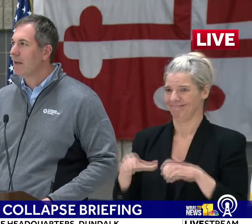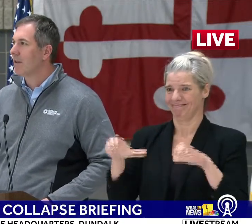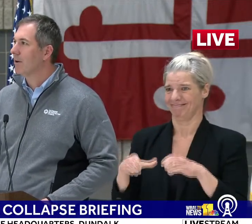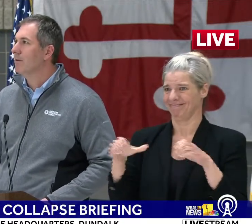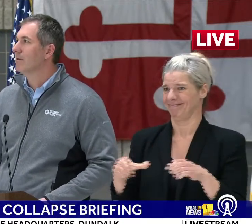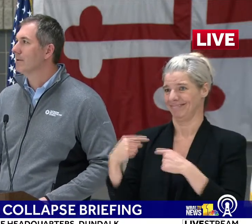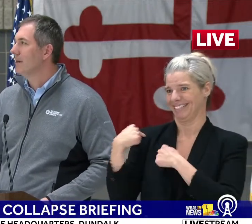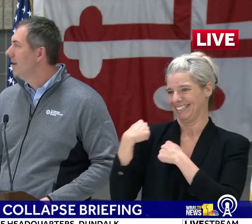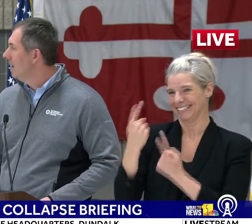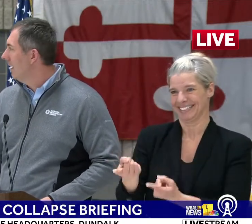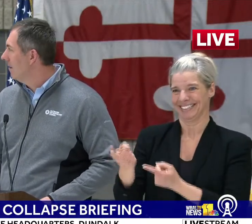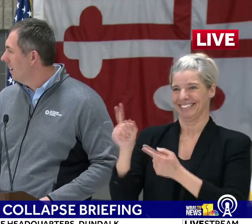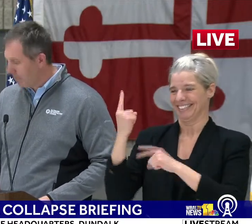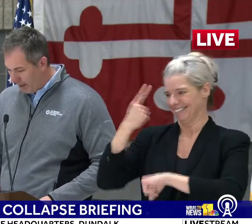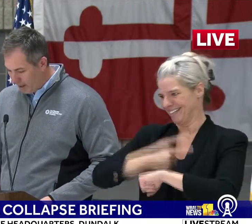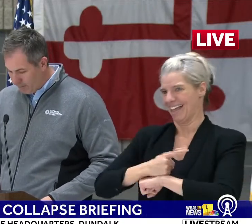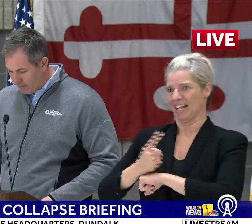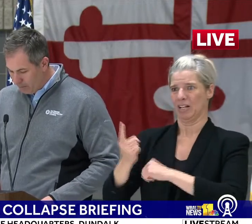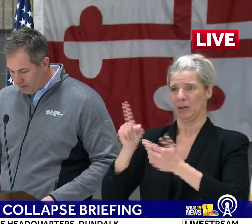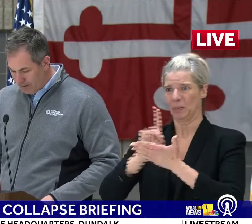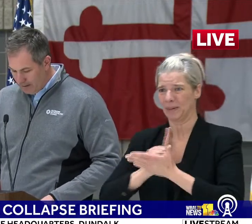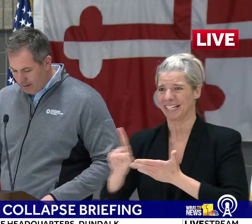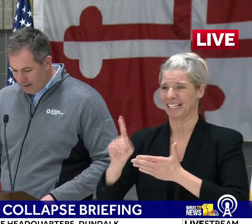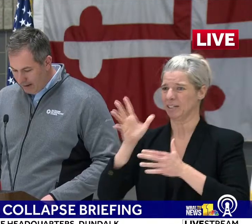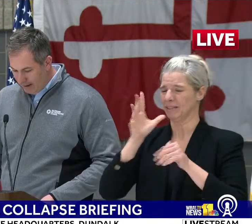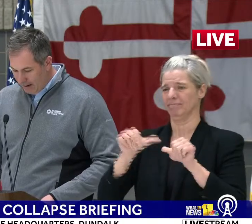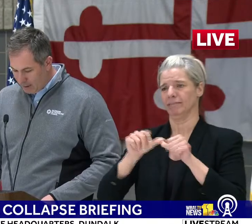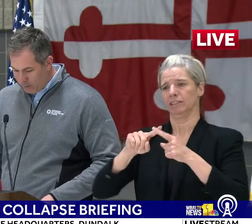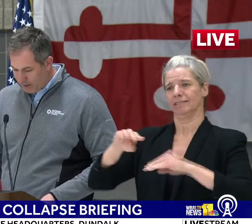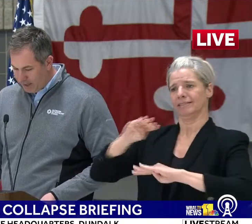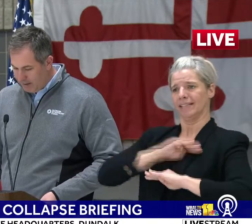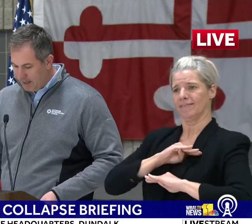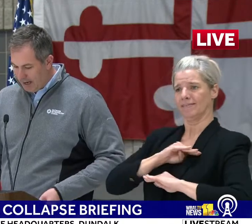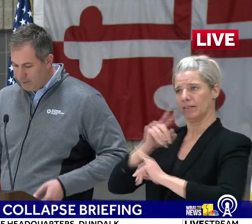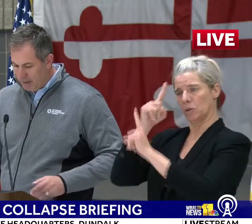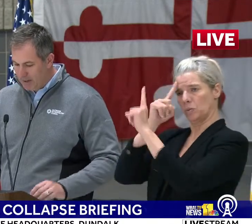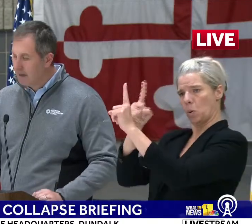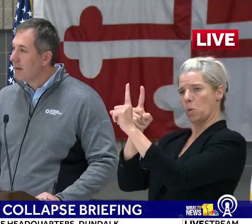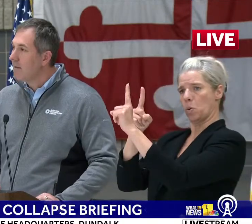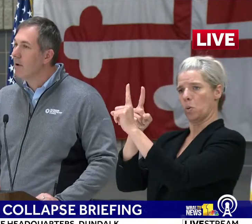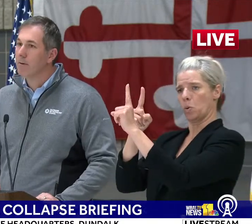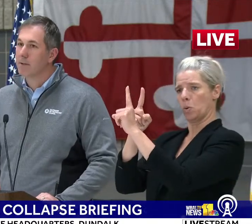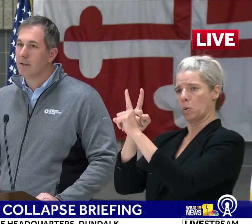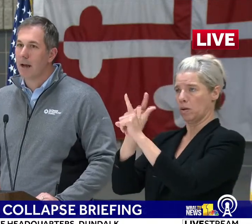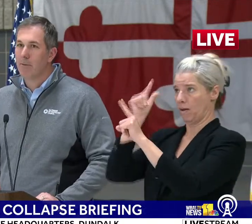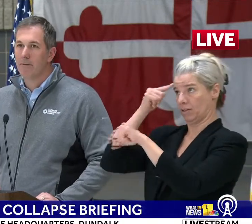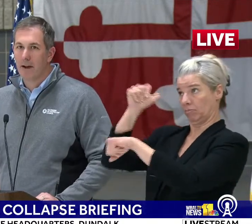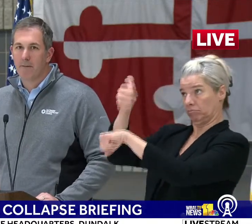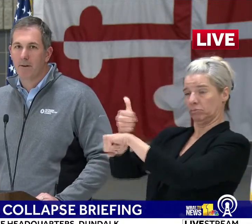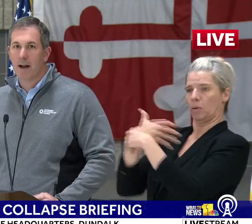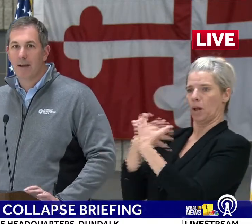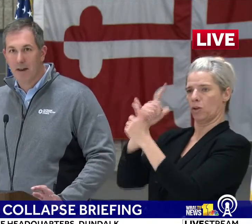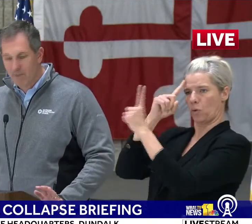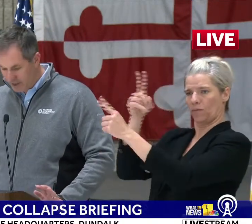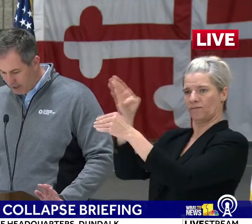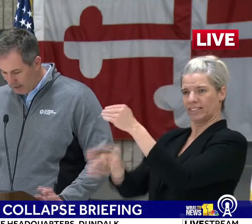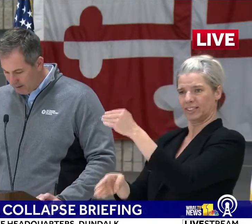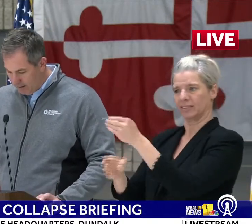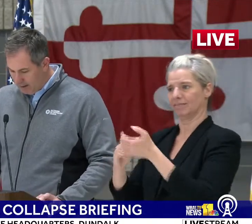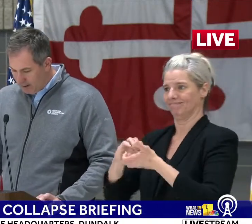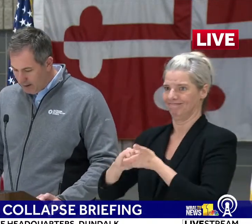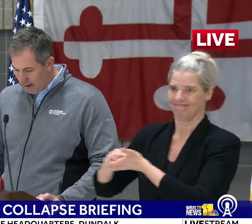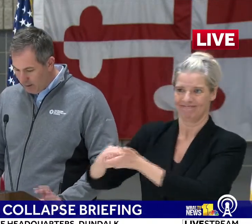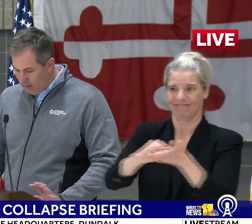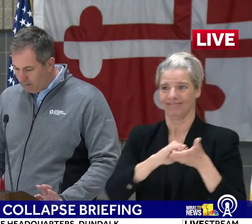months ahead to meet the goals outlined by Governor Moore. And I just want to say this has been the most collaborative effort I have